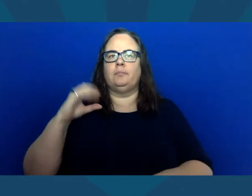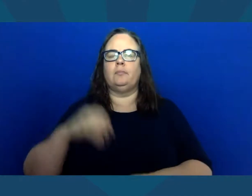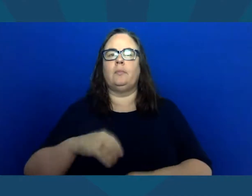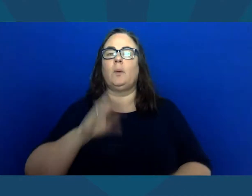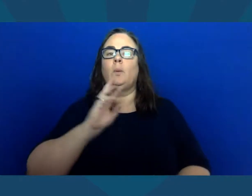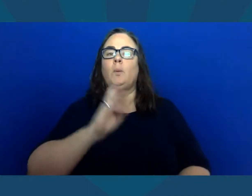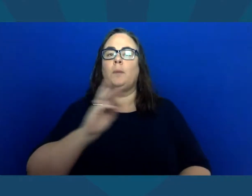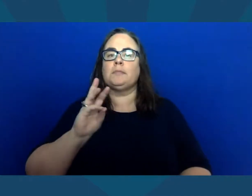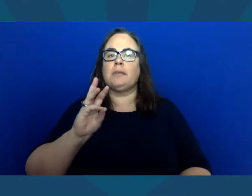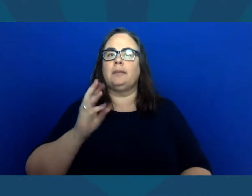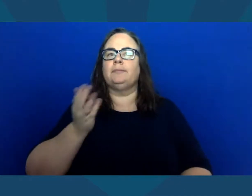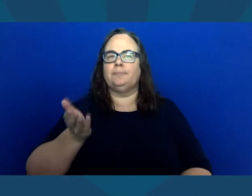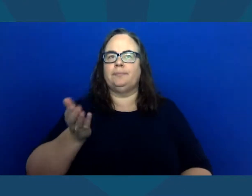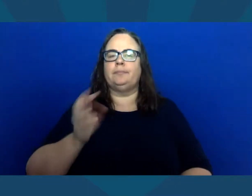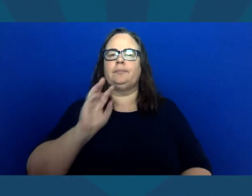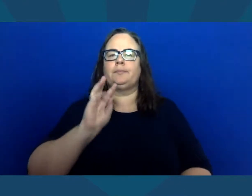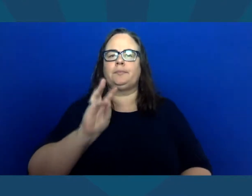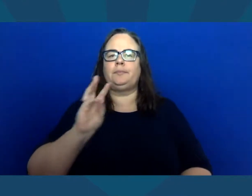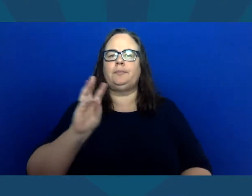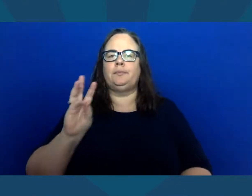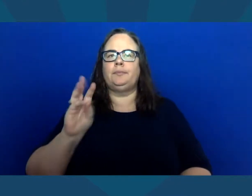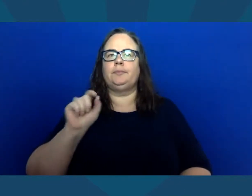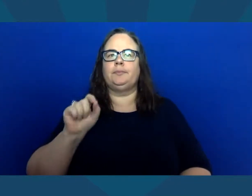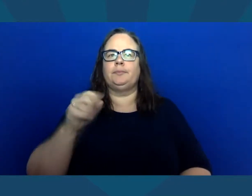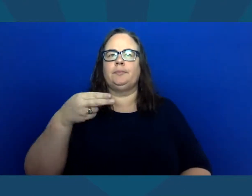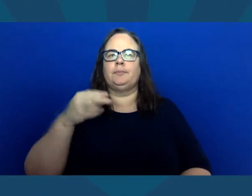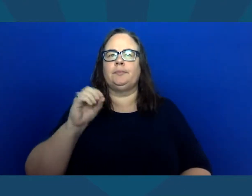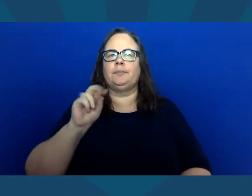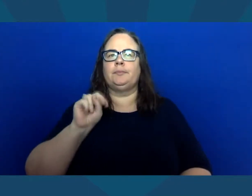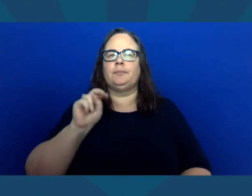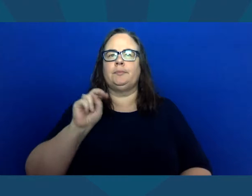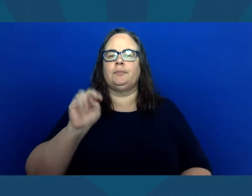funding, participating. Website,